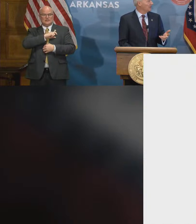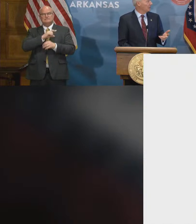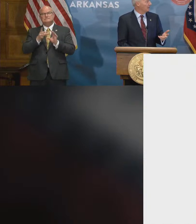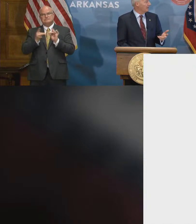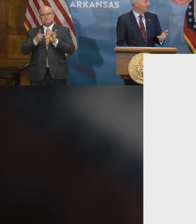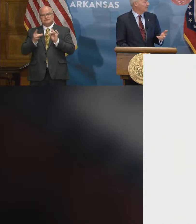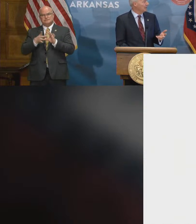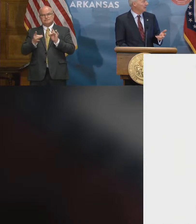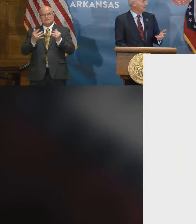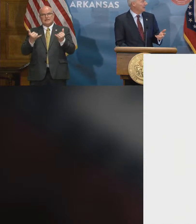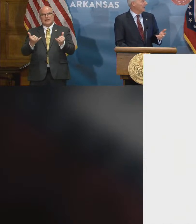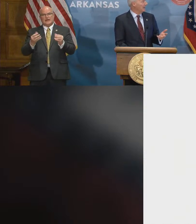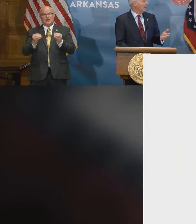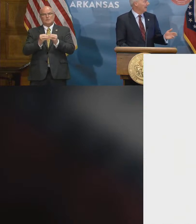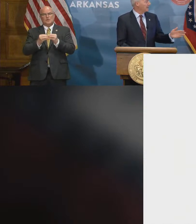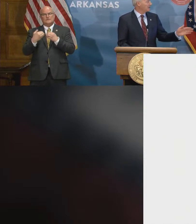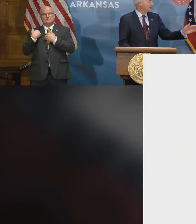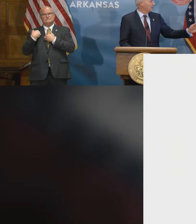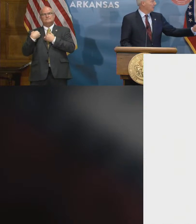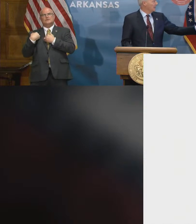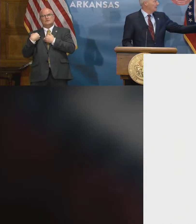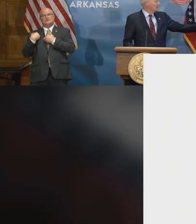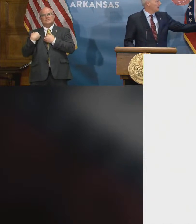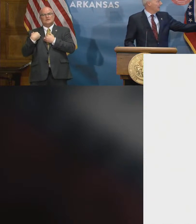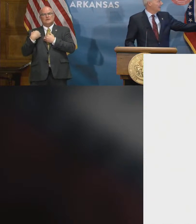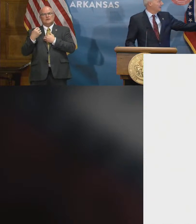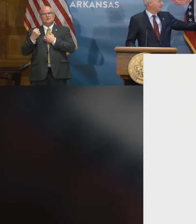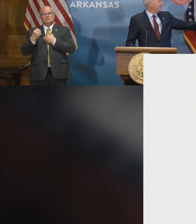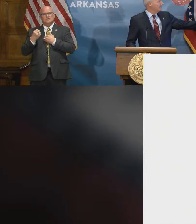a burden on them. And so